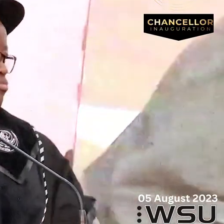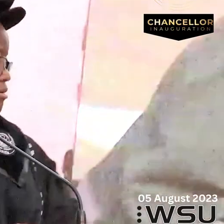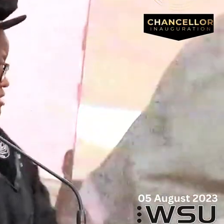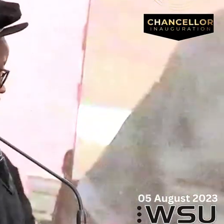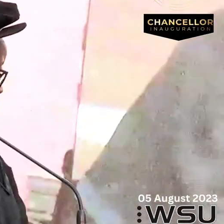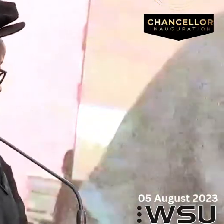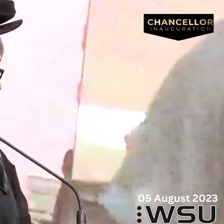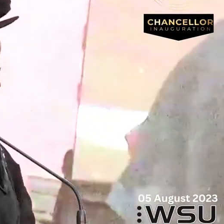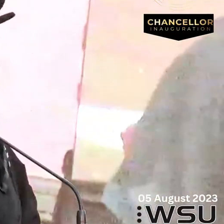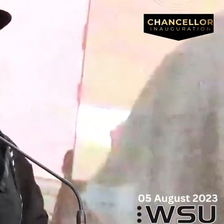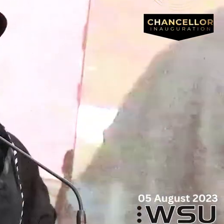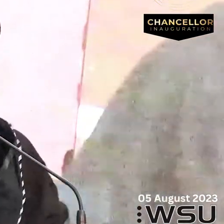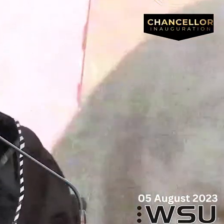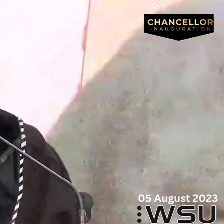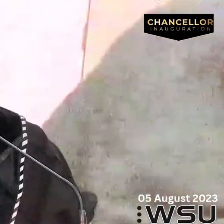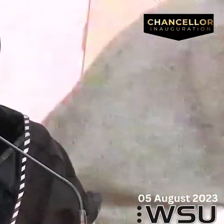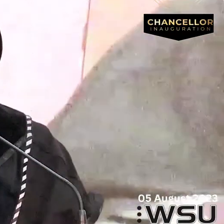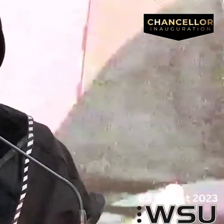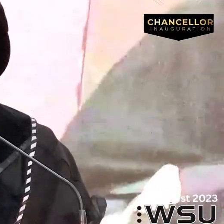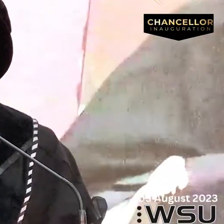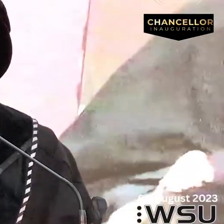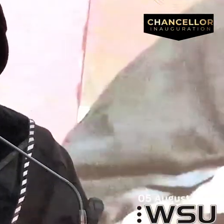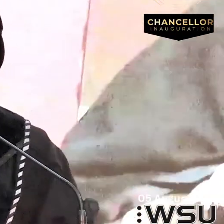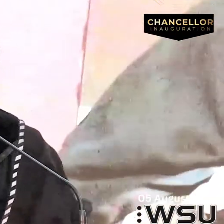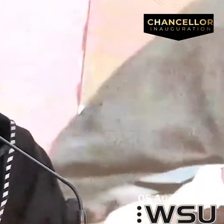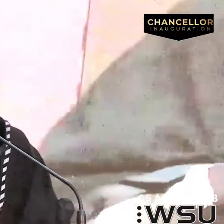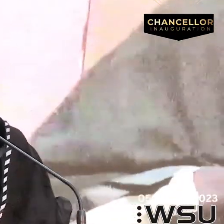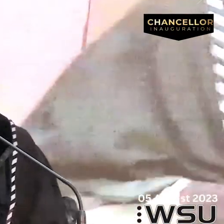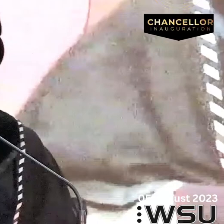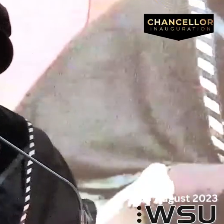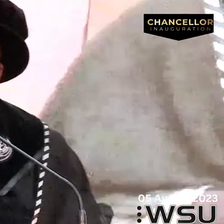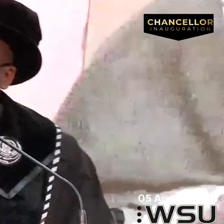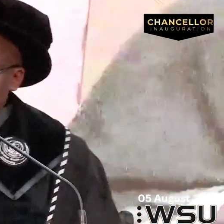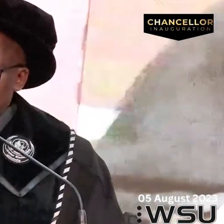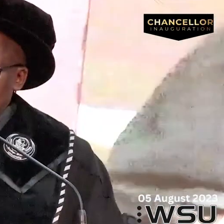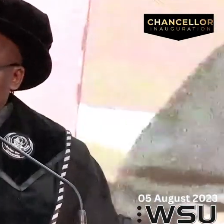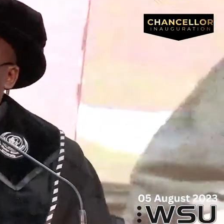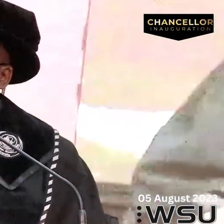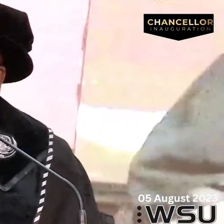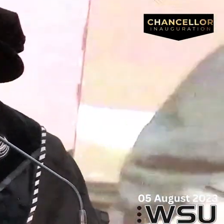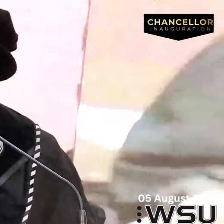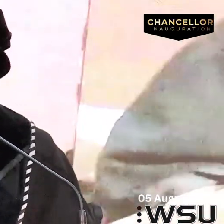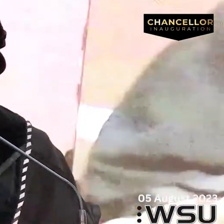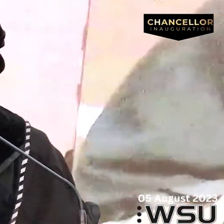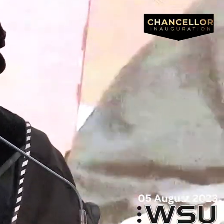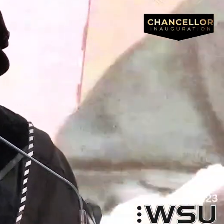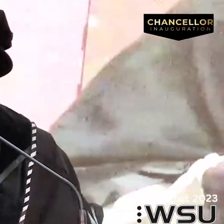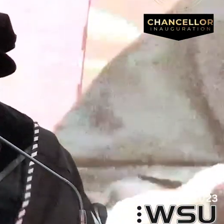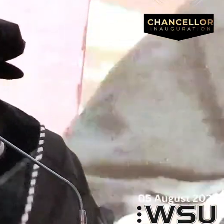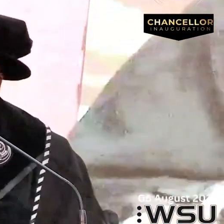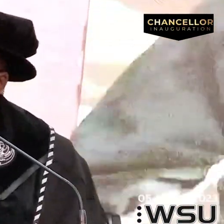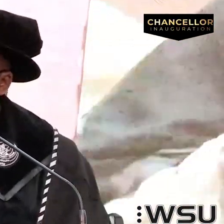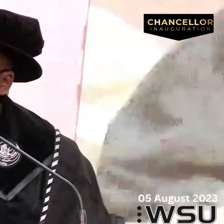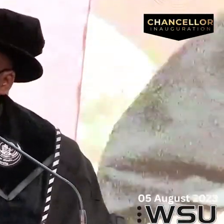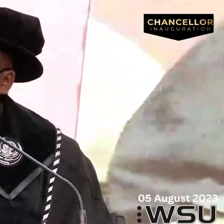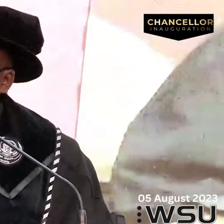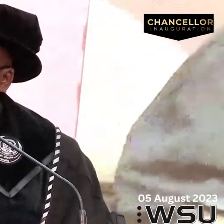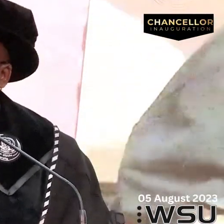ukuintroducer uMamthembu ndim introducer ndiguidwa by something that was written for